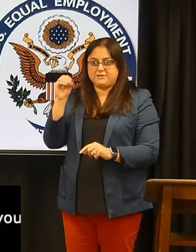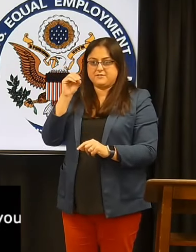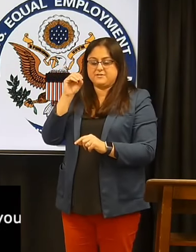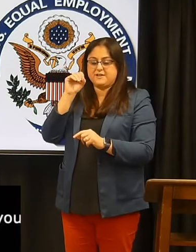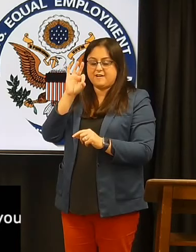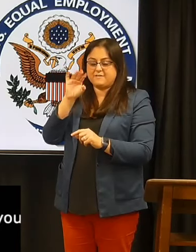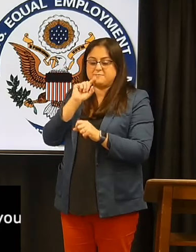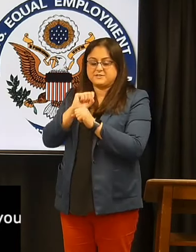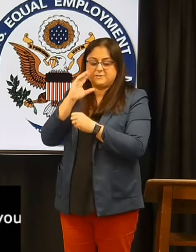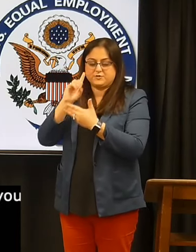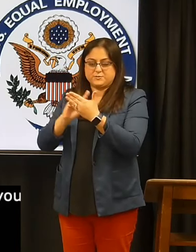file a